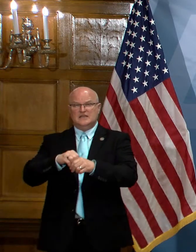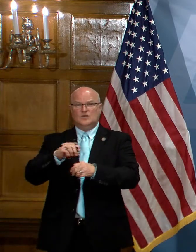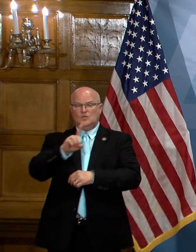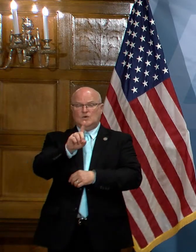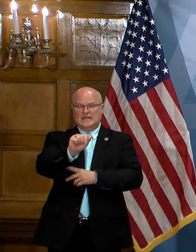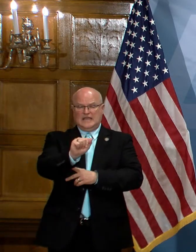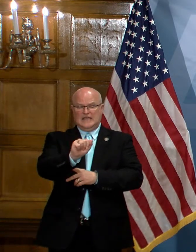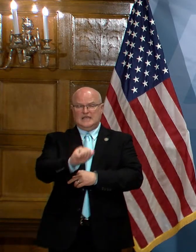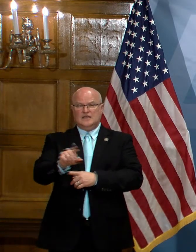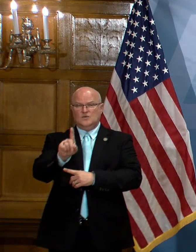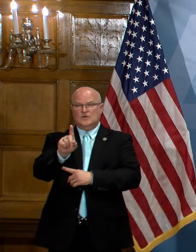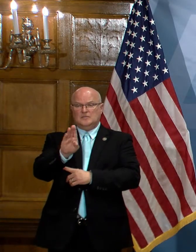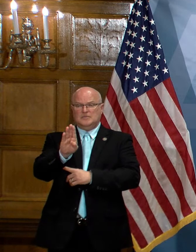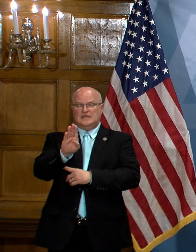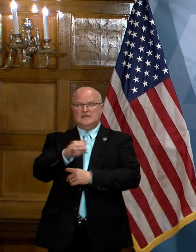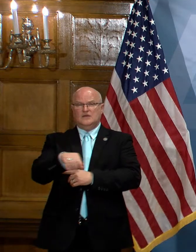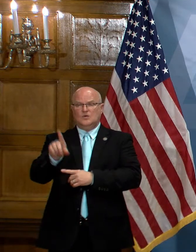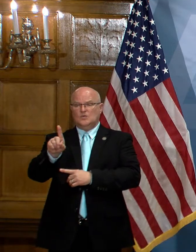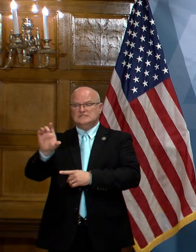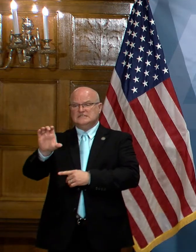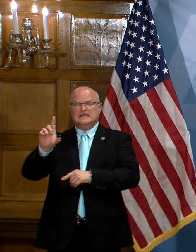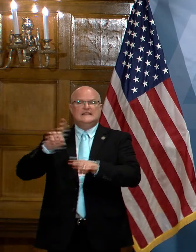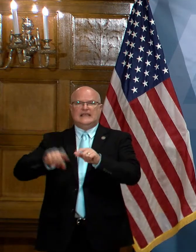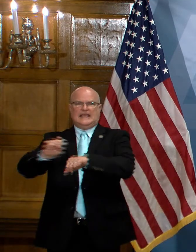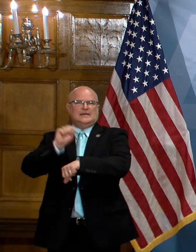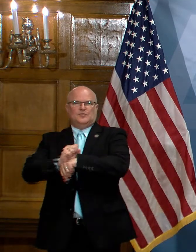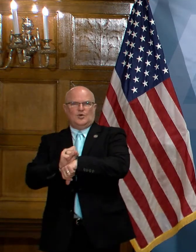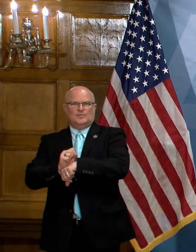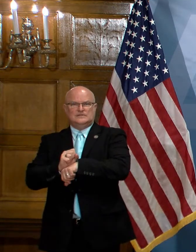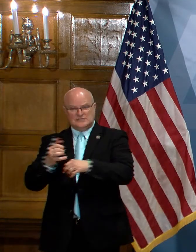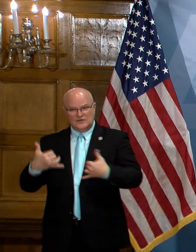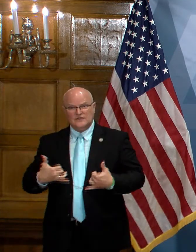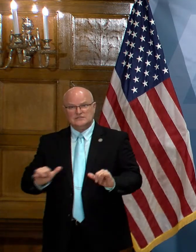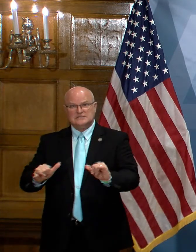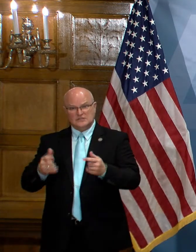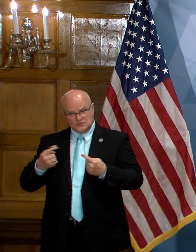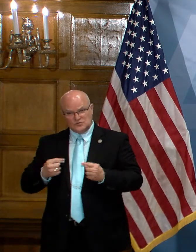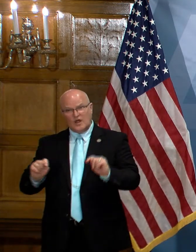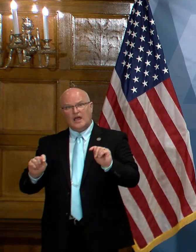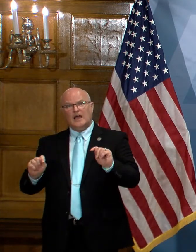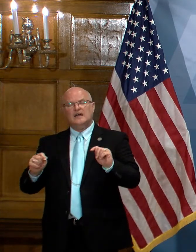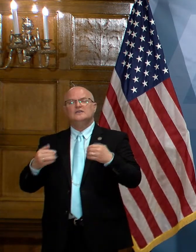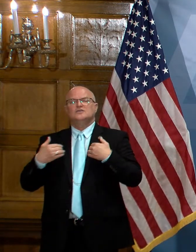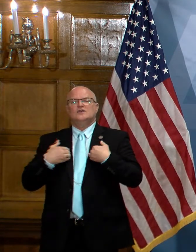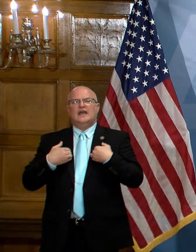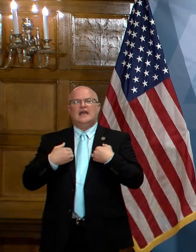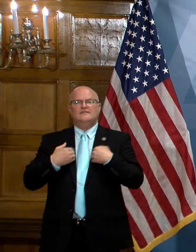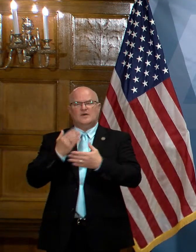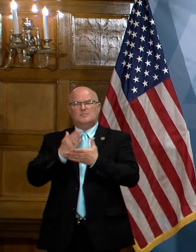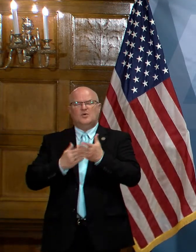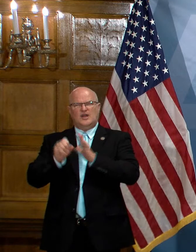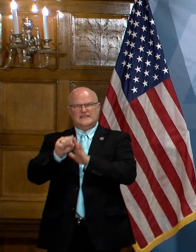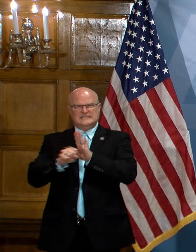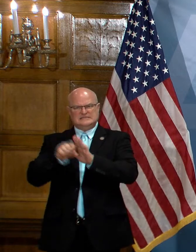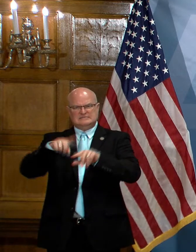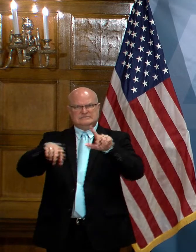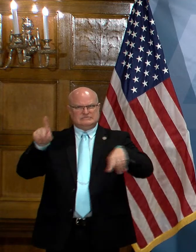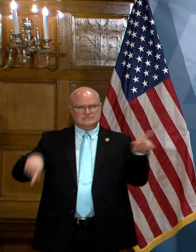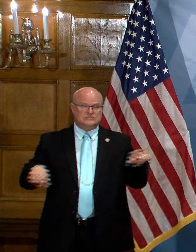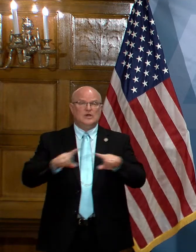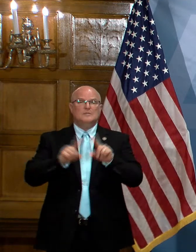Category 1A, 1B, or 1C, they can't get an appointment. So there's still, you've got a varied part of the state, but